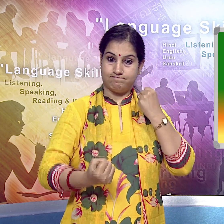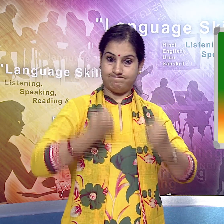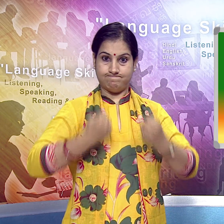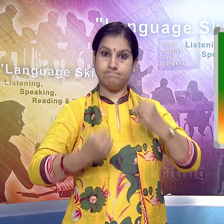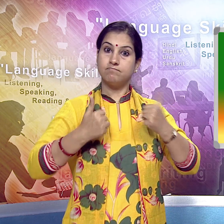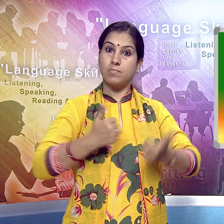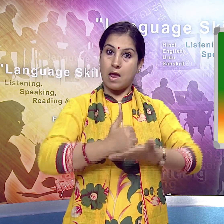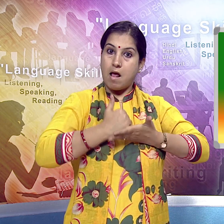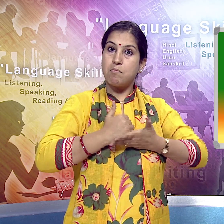life.